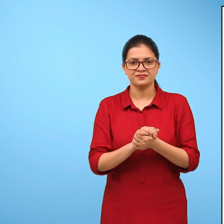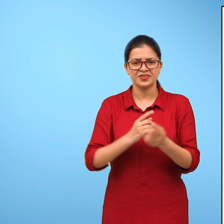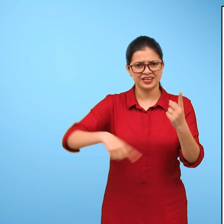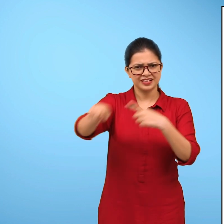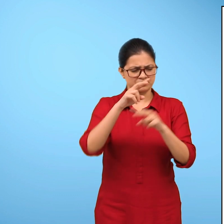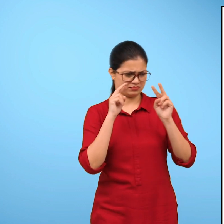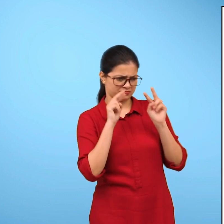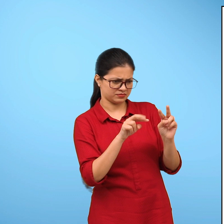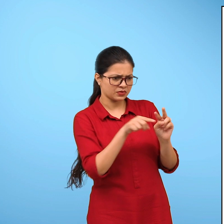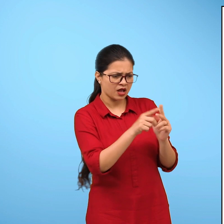How does it move?